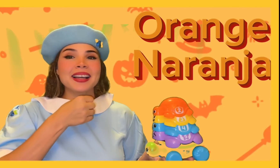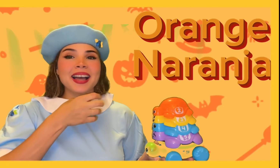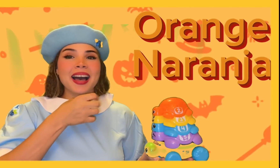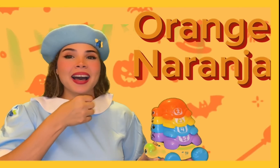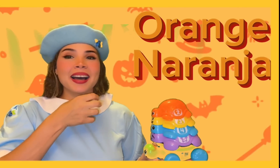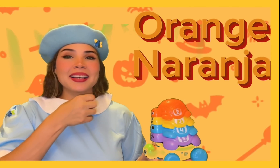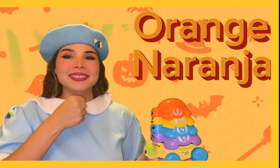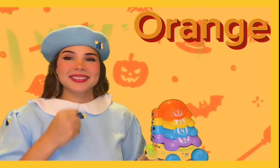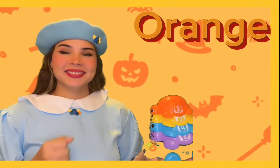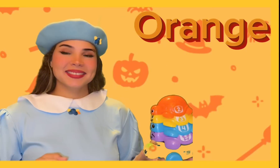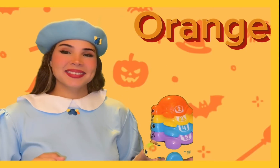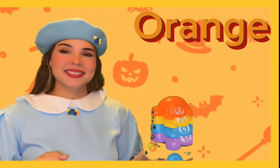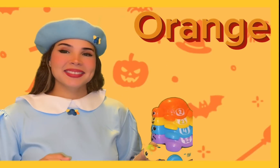Naranja.